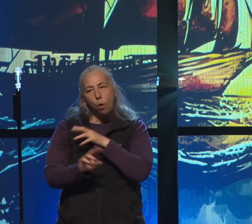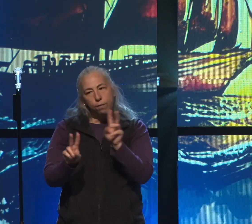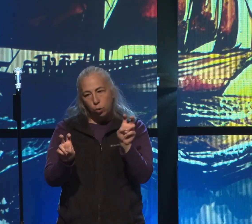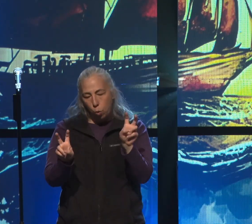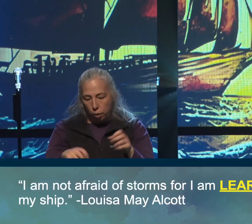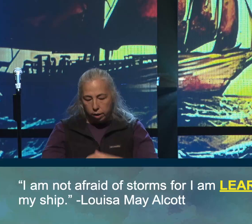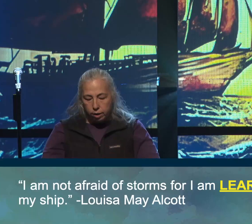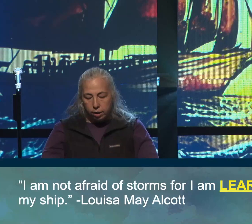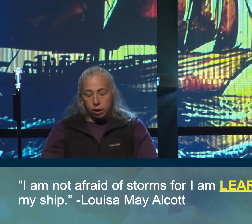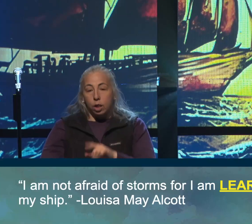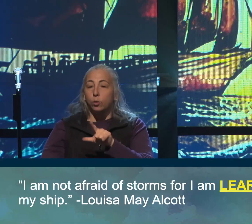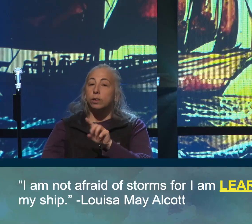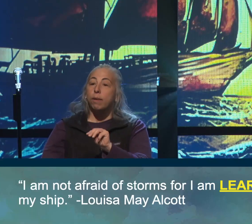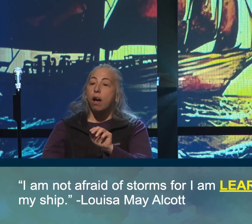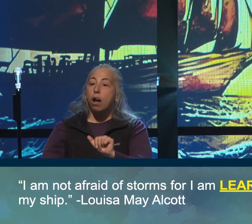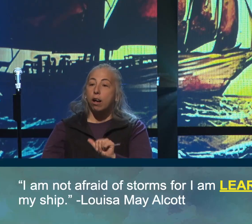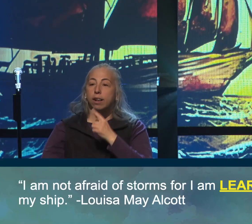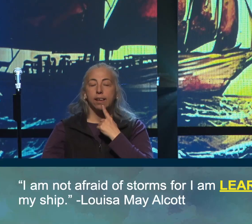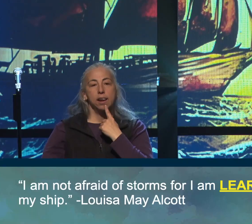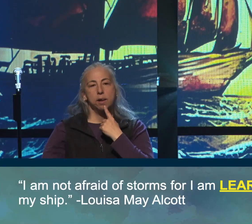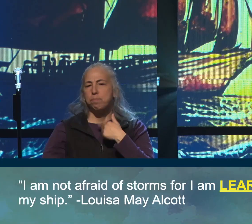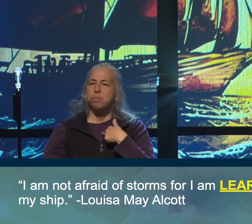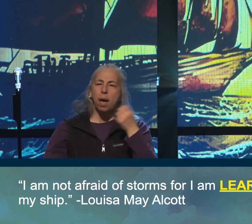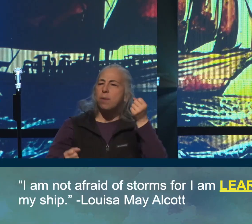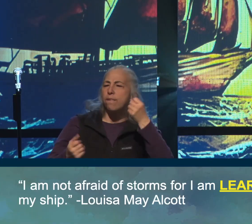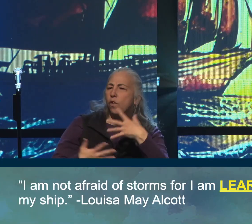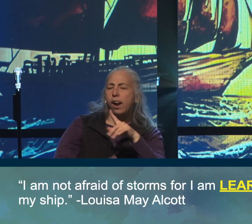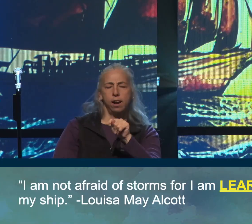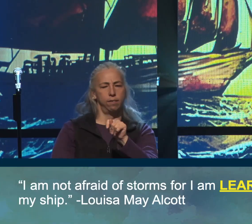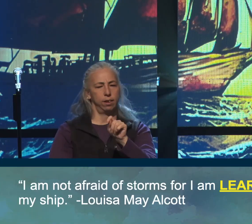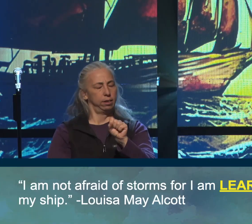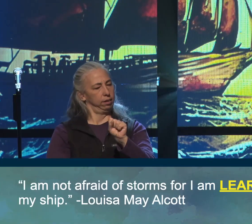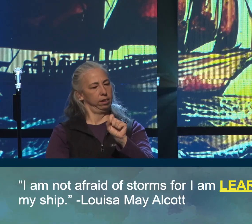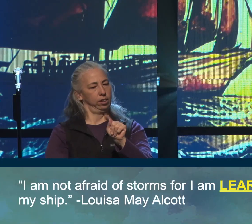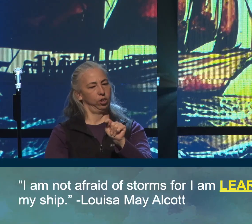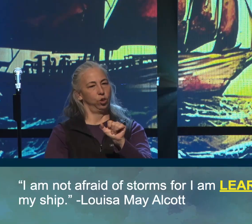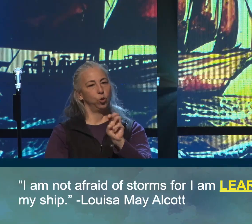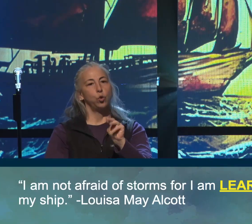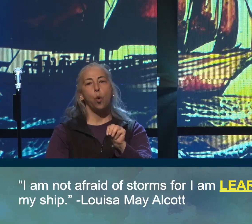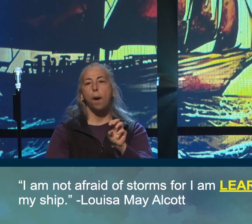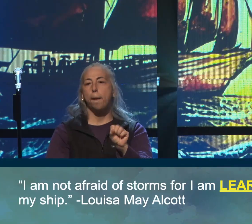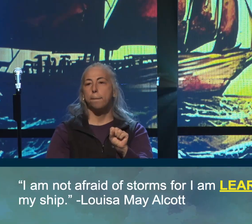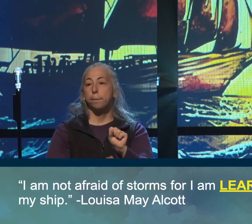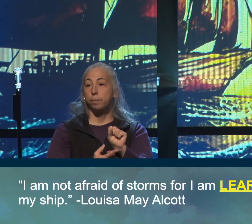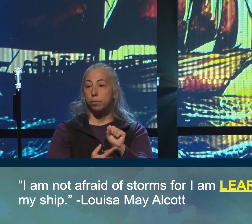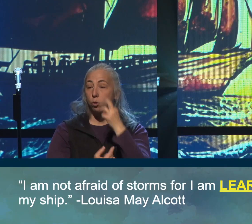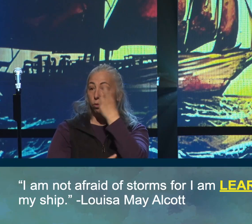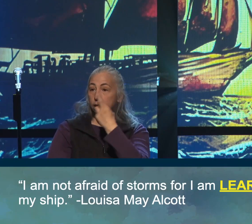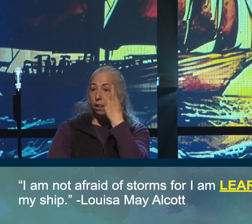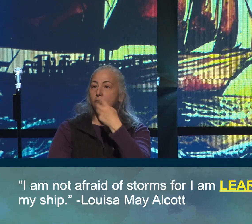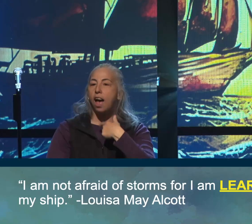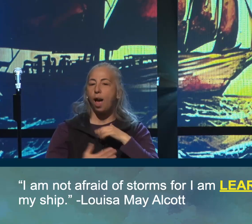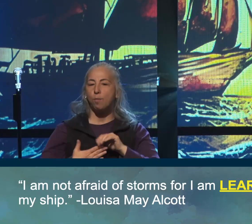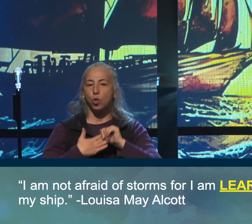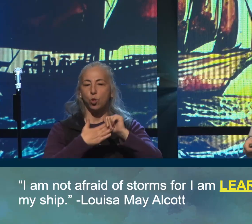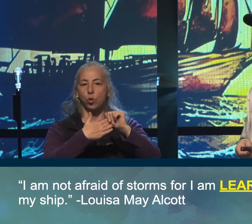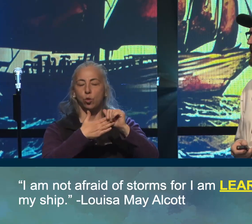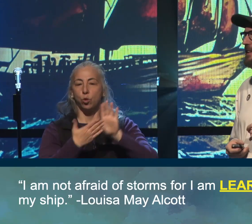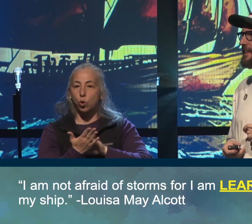said this. She said, "I'm not afraid of storms, for I am learning how to sail my